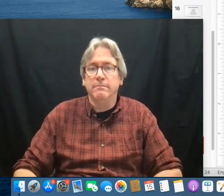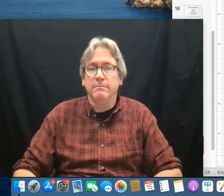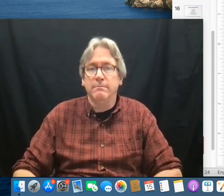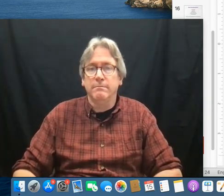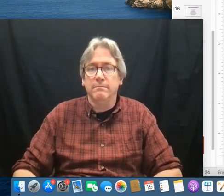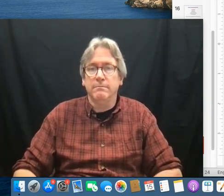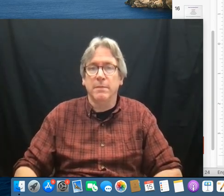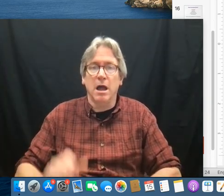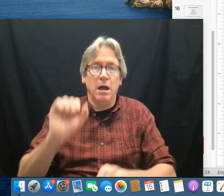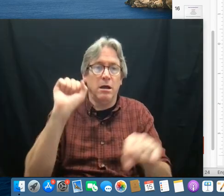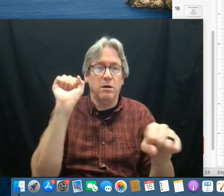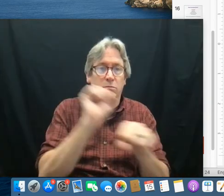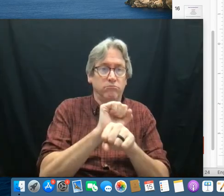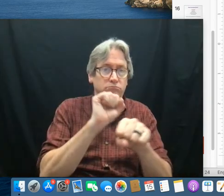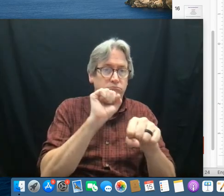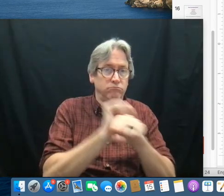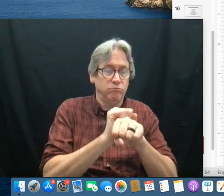So,